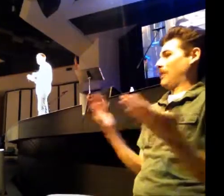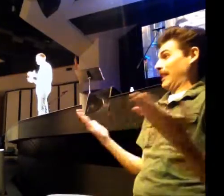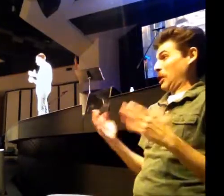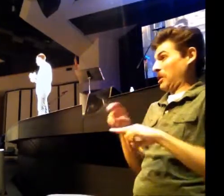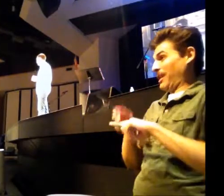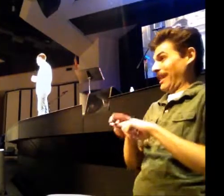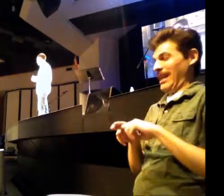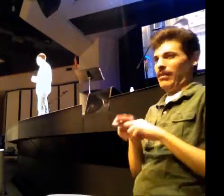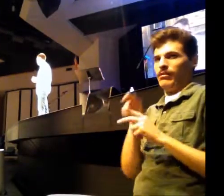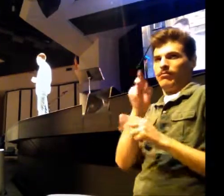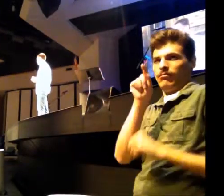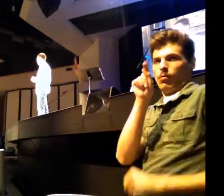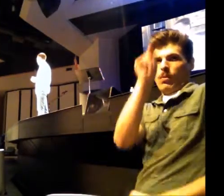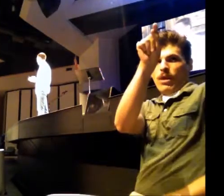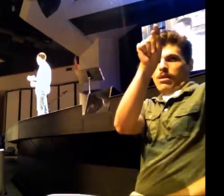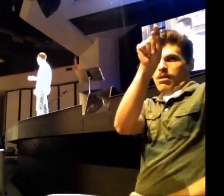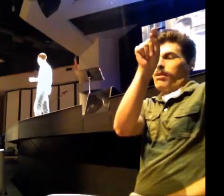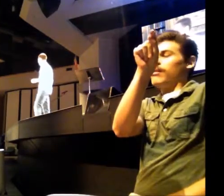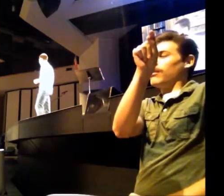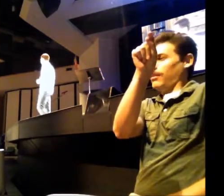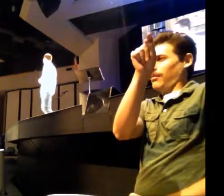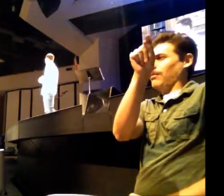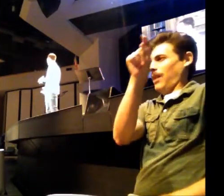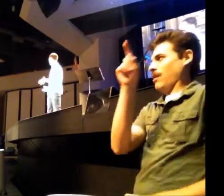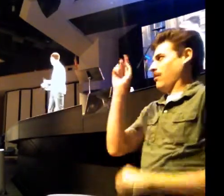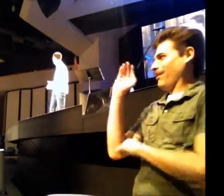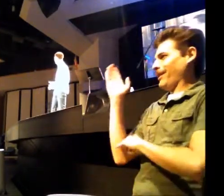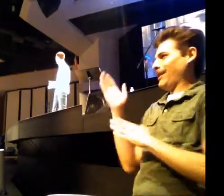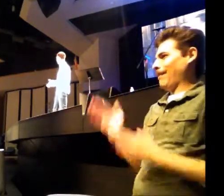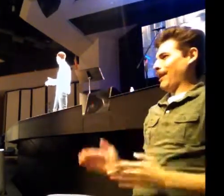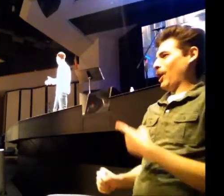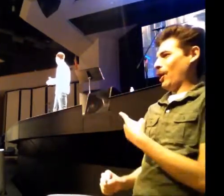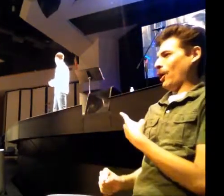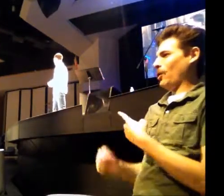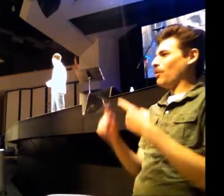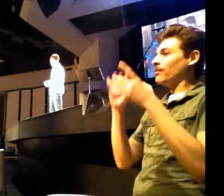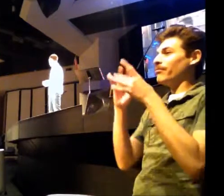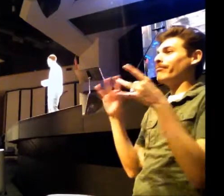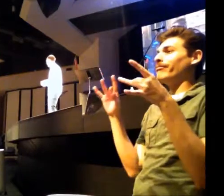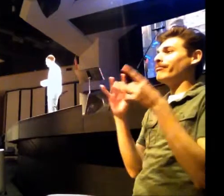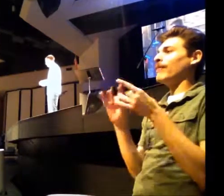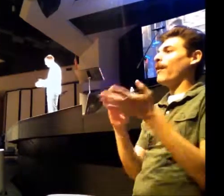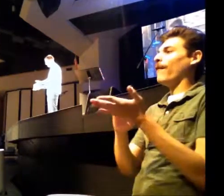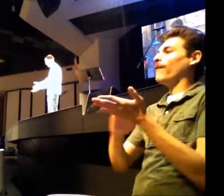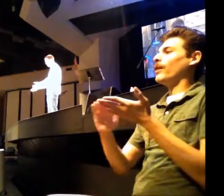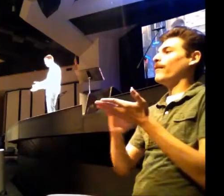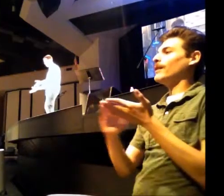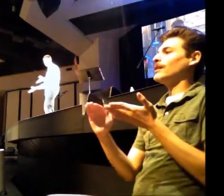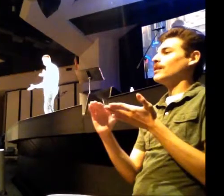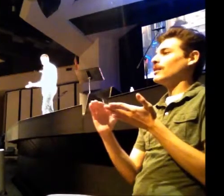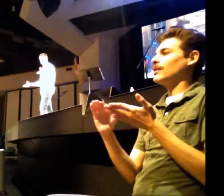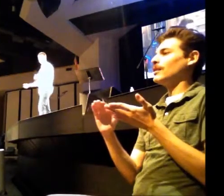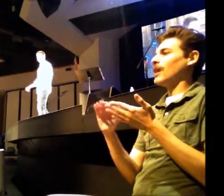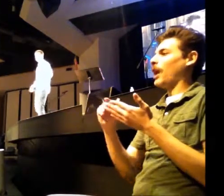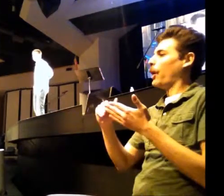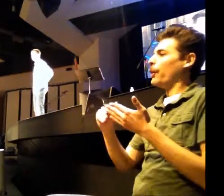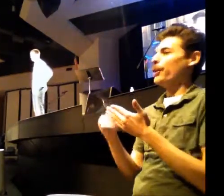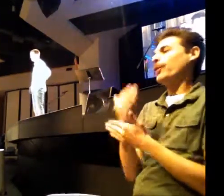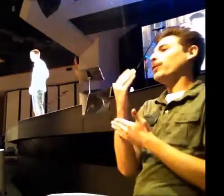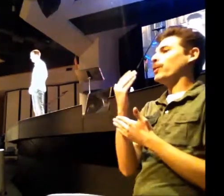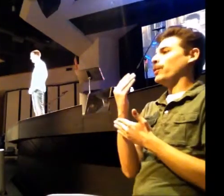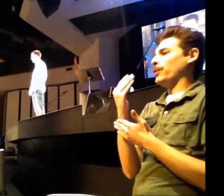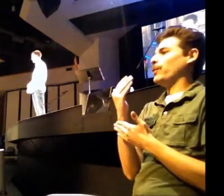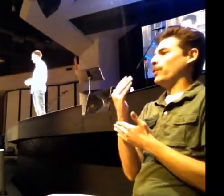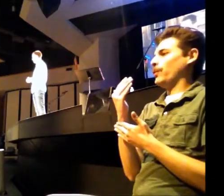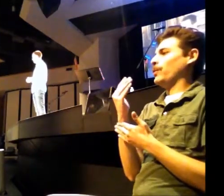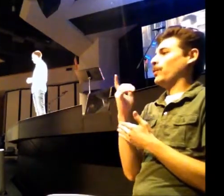And the speaker that day was talking on forgiveness, about how God makes all things new. We took communion, much like we're going to be taking